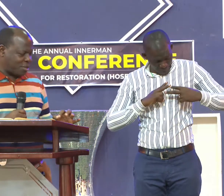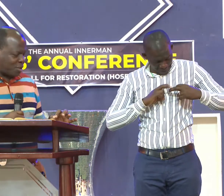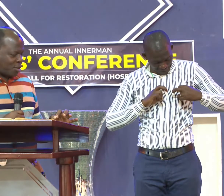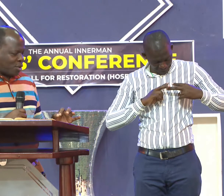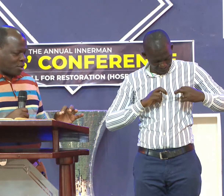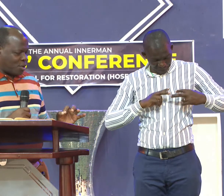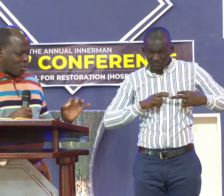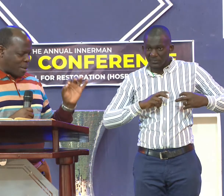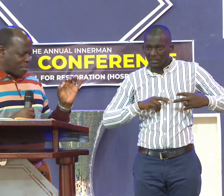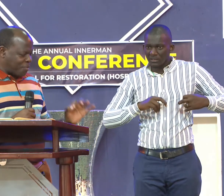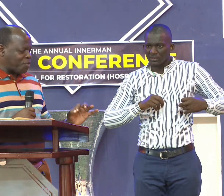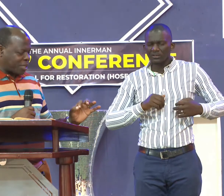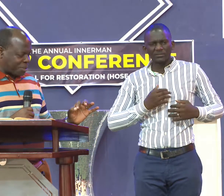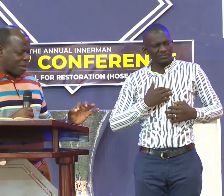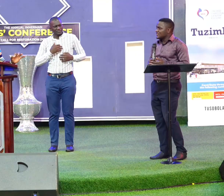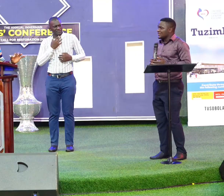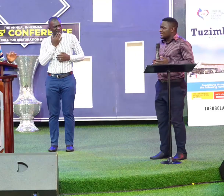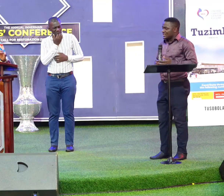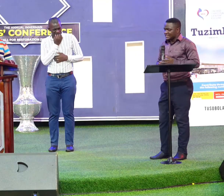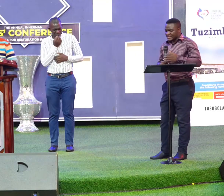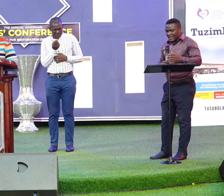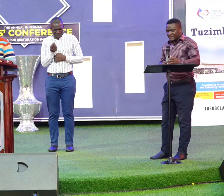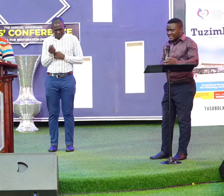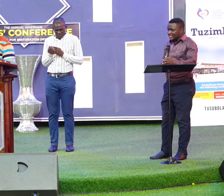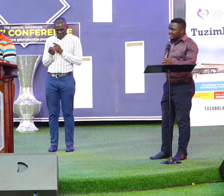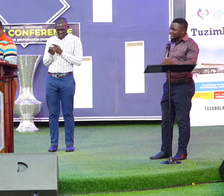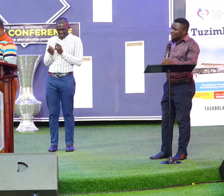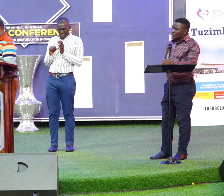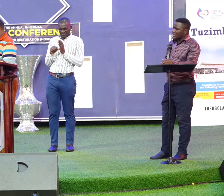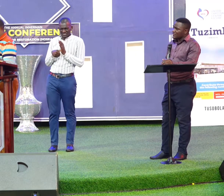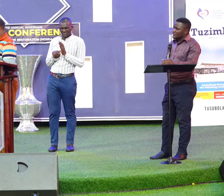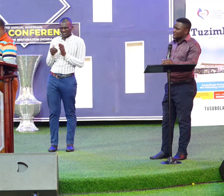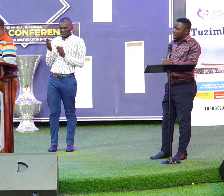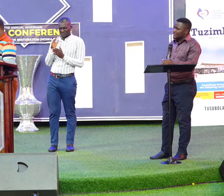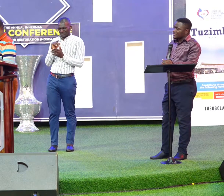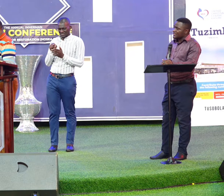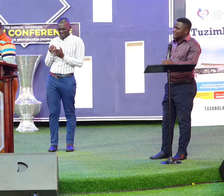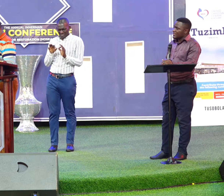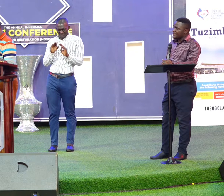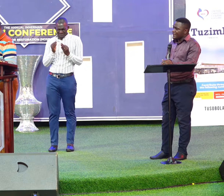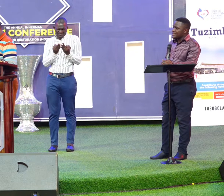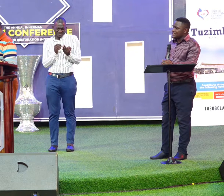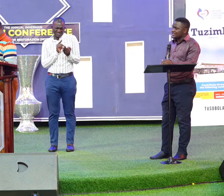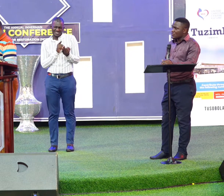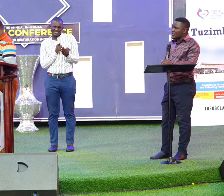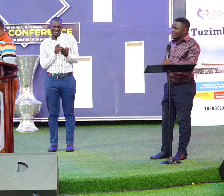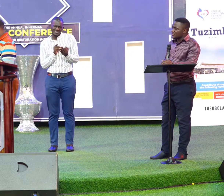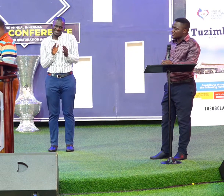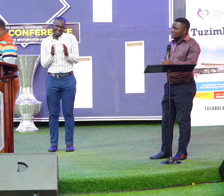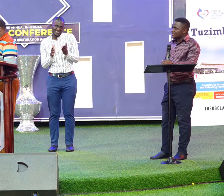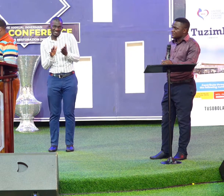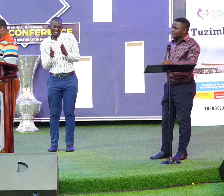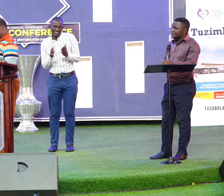when you picture yourself and say, my finances are not well, and my family is not